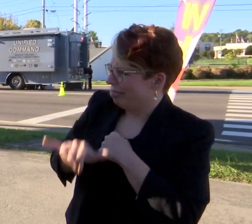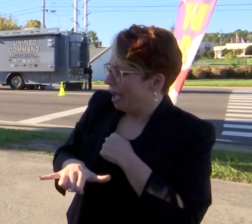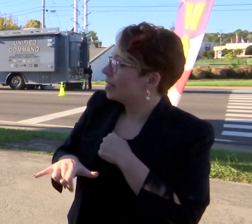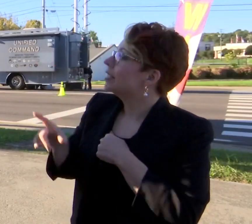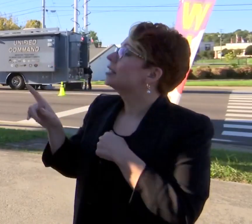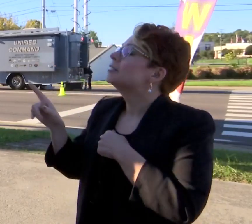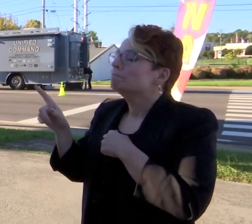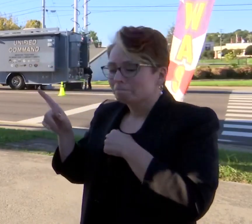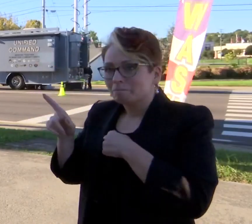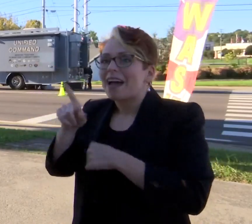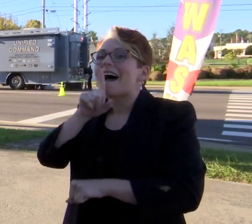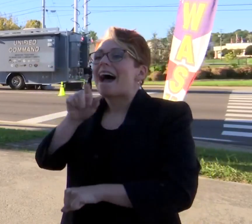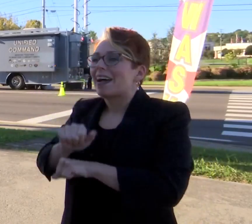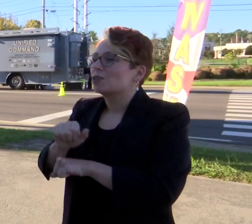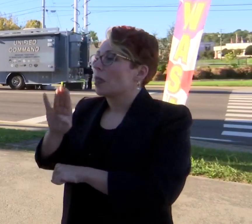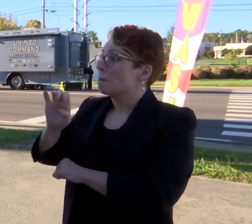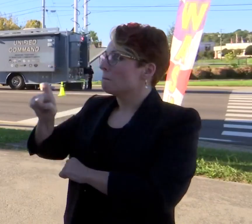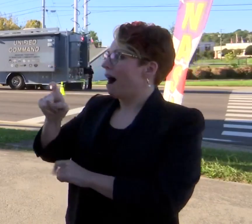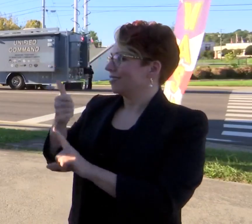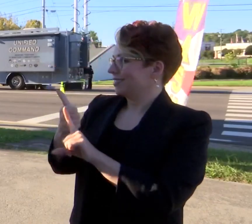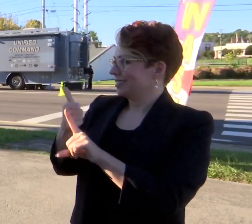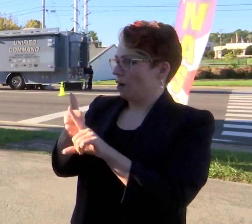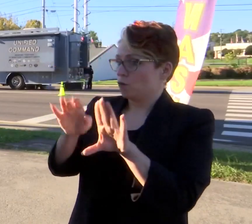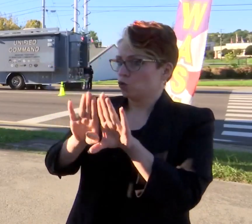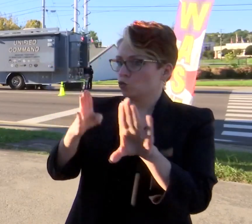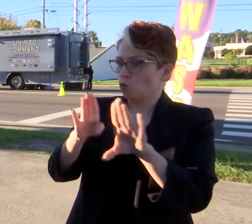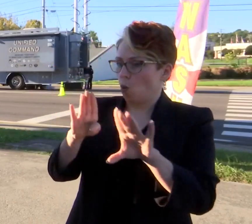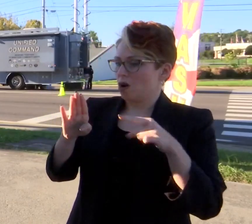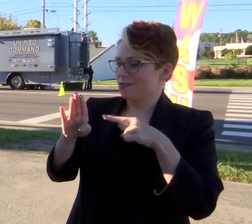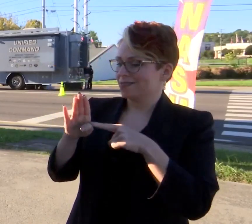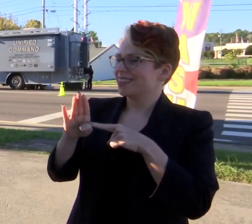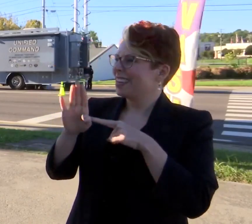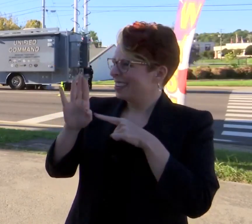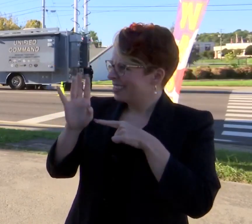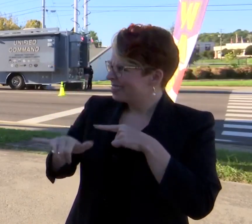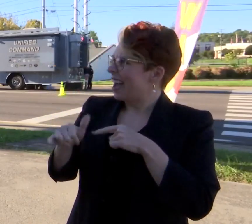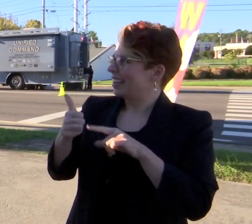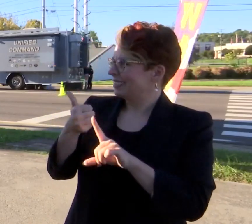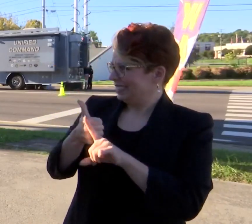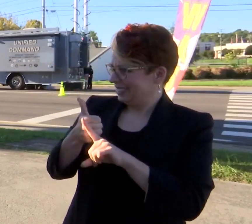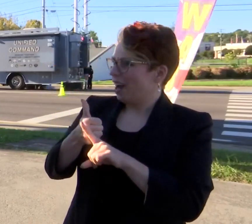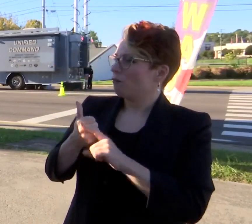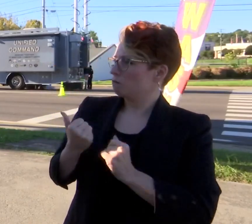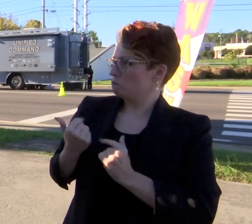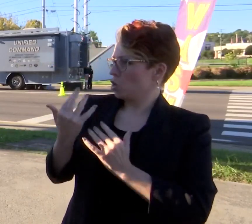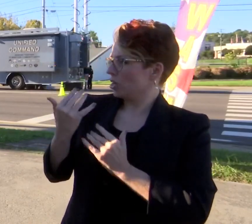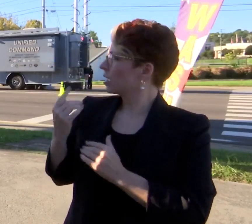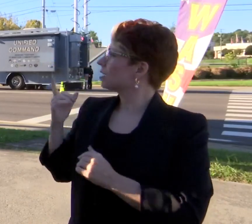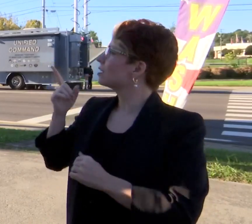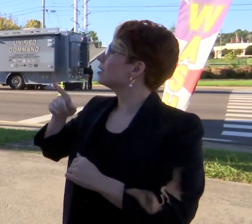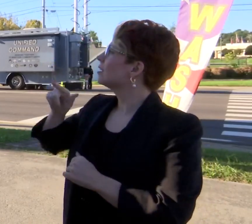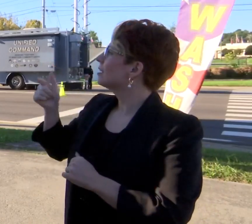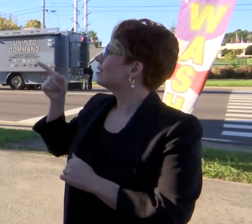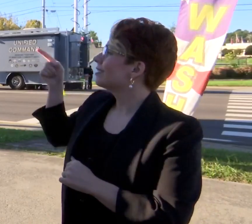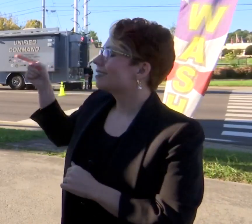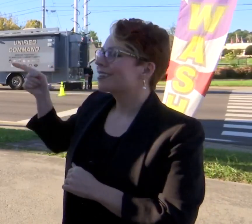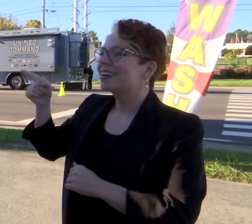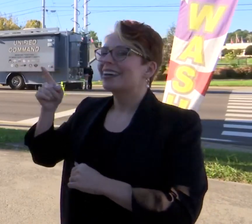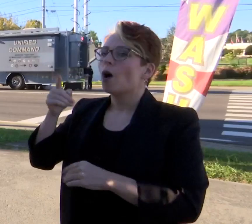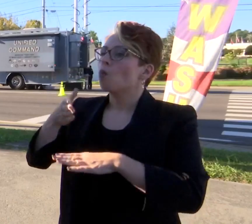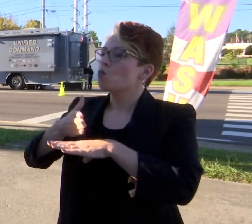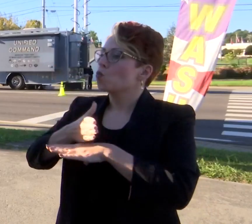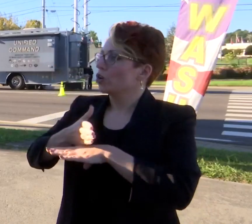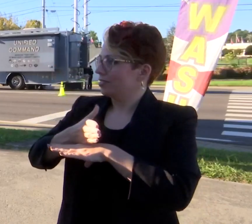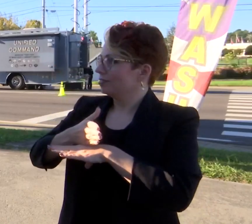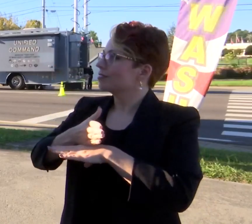itself. As we understand it, it was the door itself that was burning. It's got wood inside of it as a protective measure for the outside